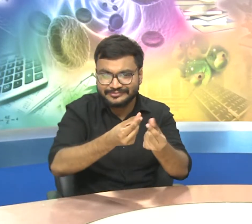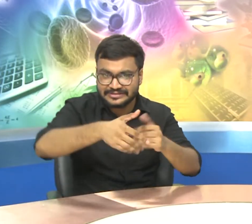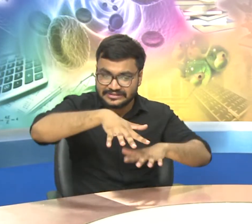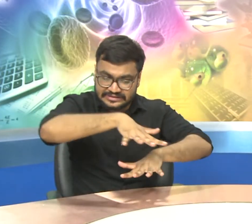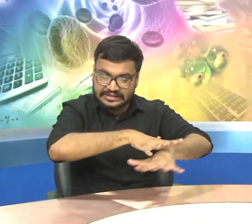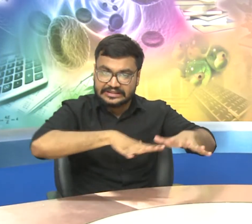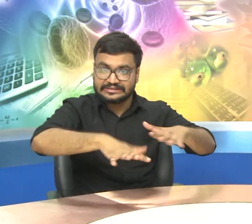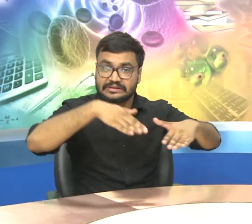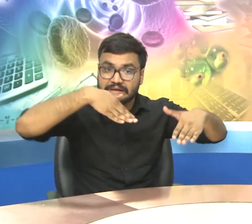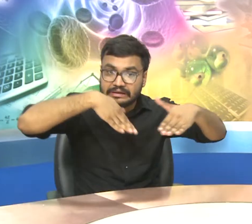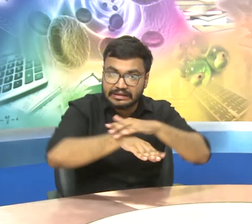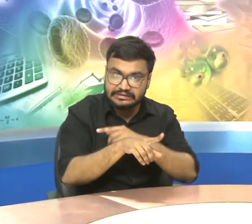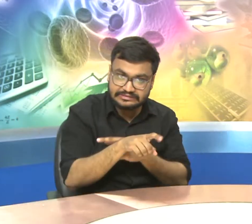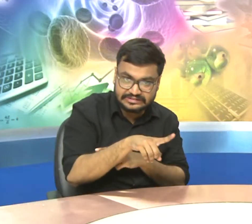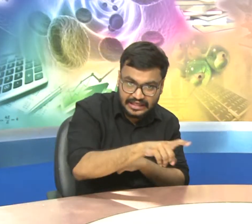bottom sediment.